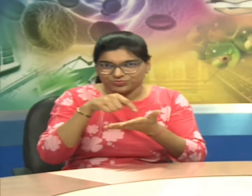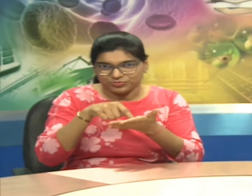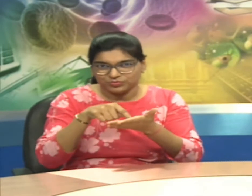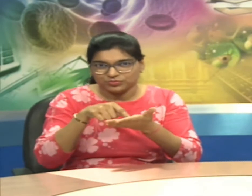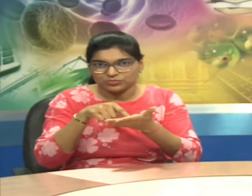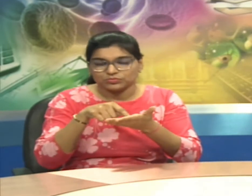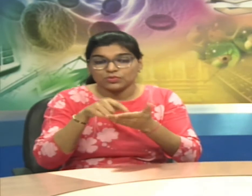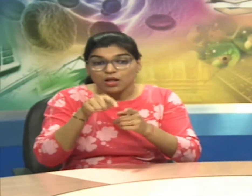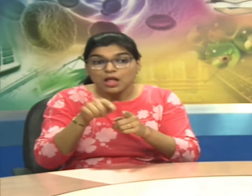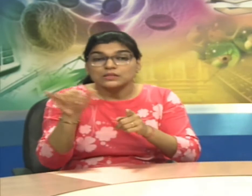cottage.